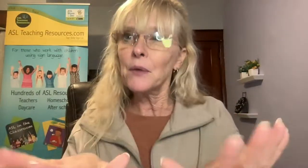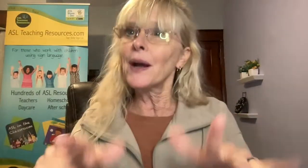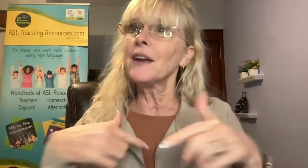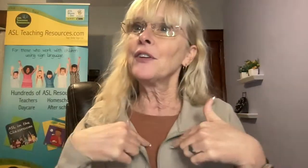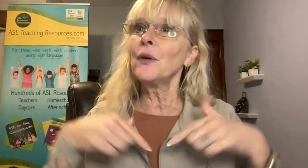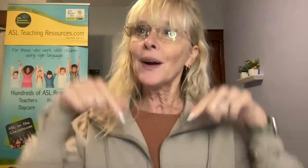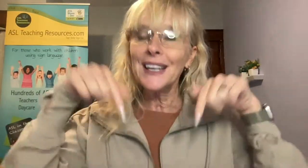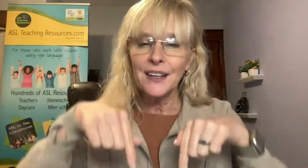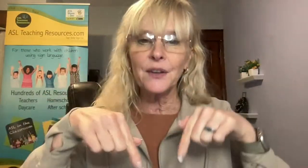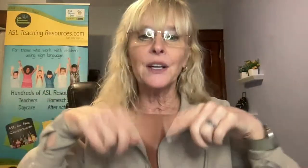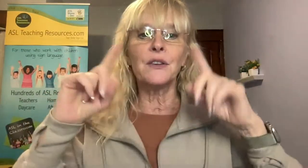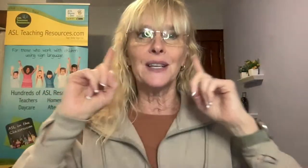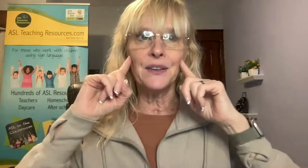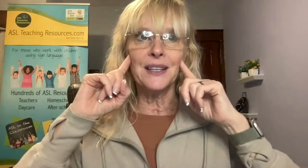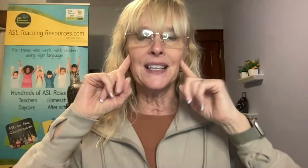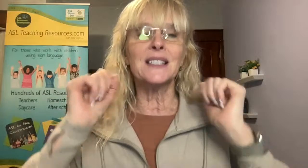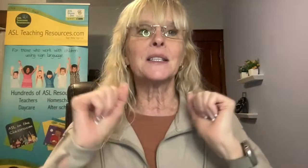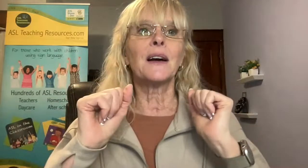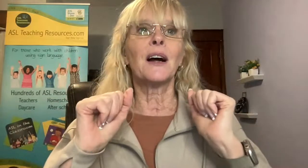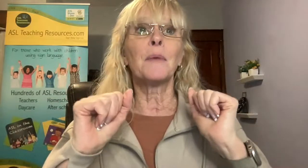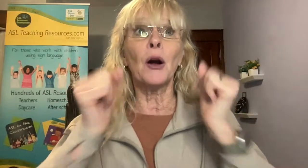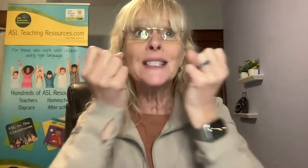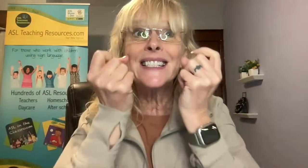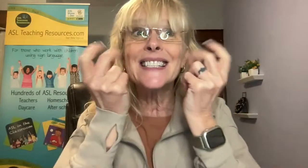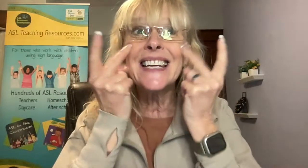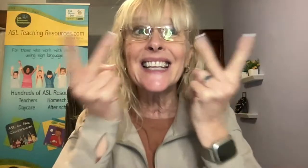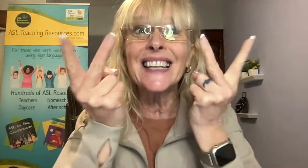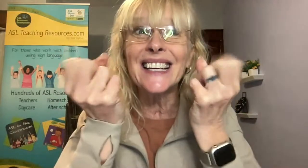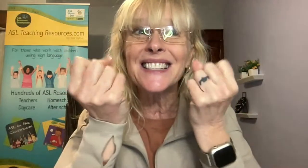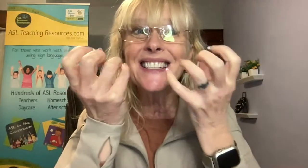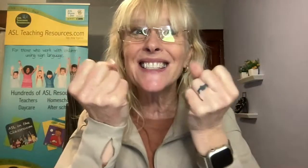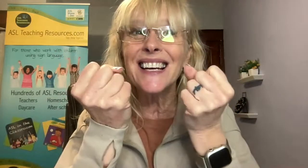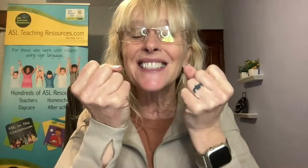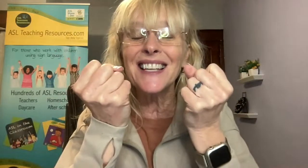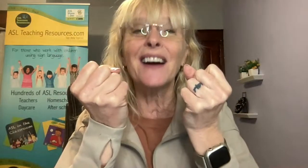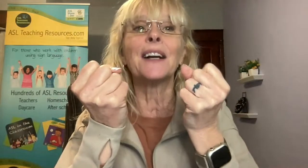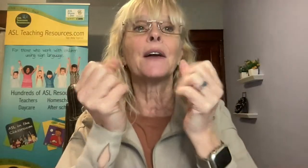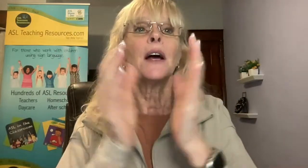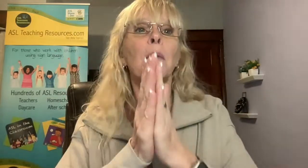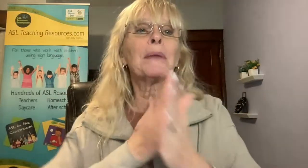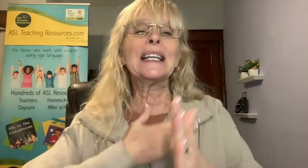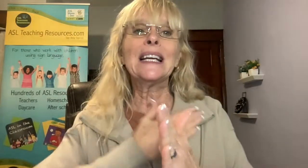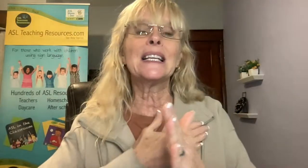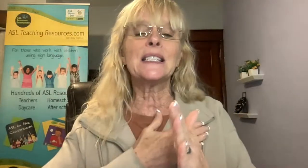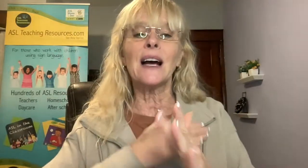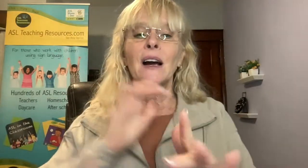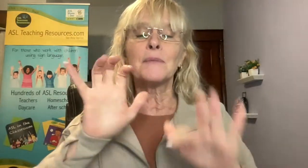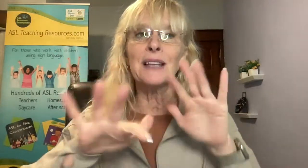the way, if you are here and you're hearing this or seeing this assigned, please